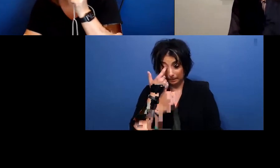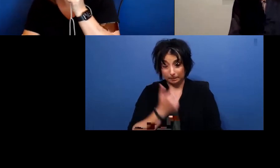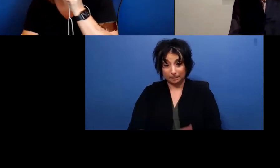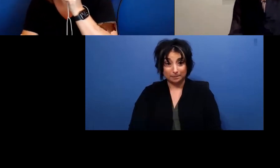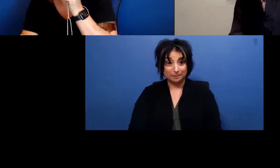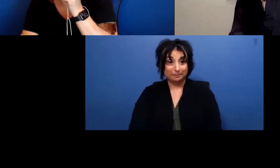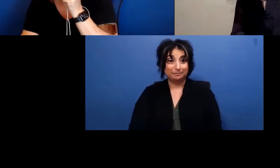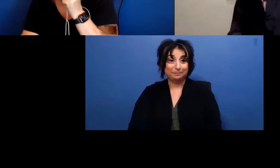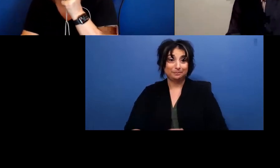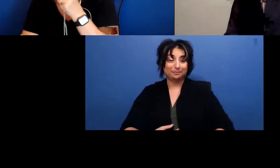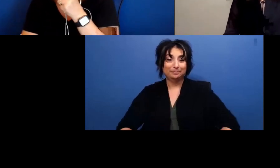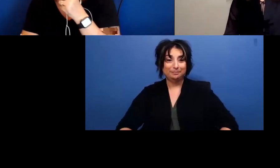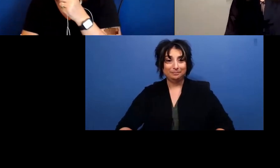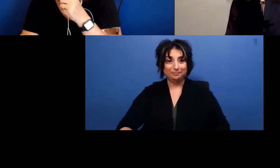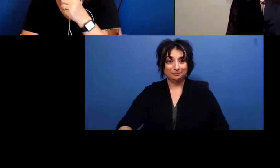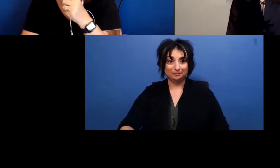art back then.